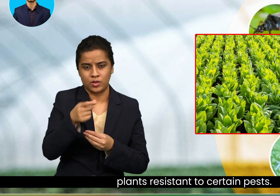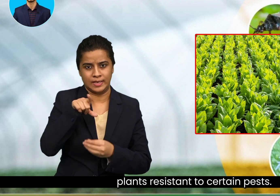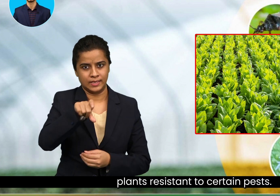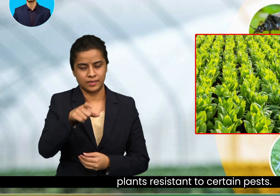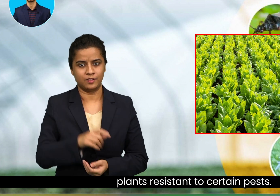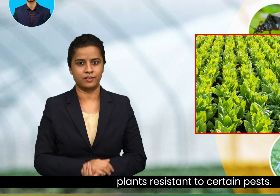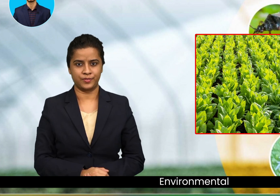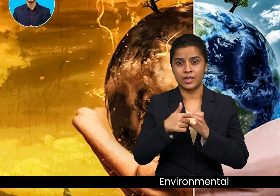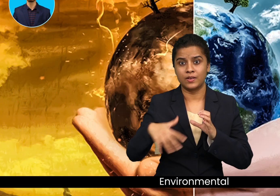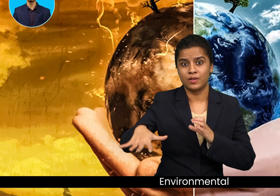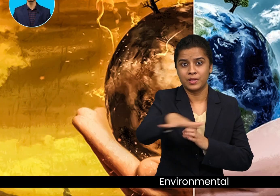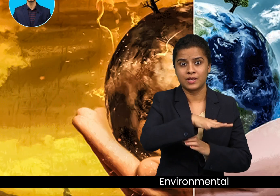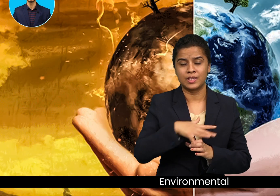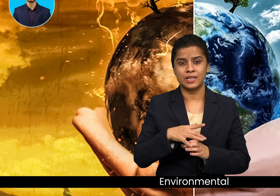pests.